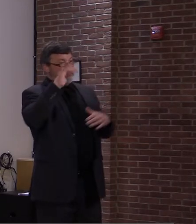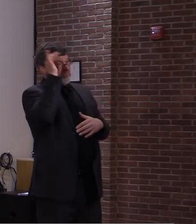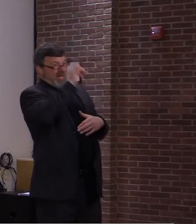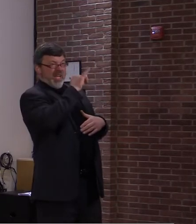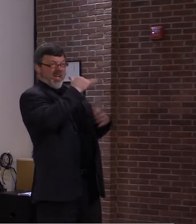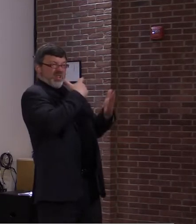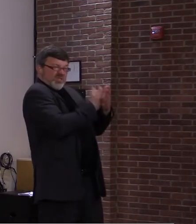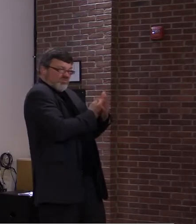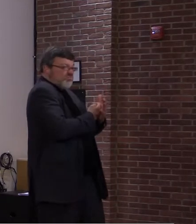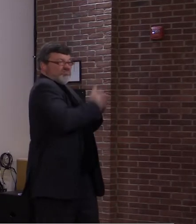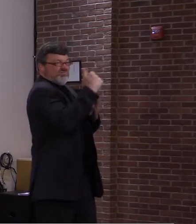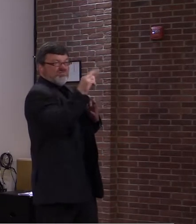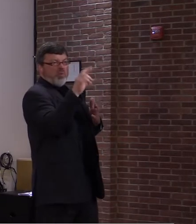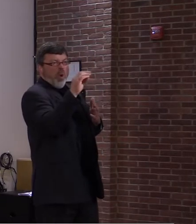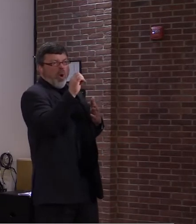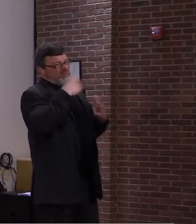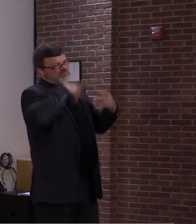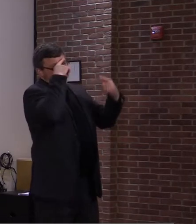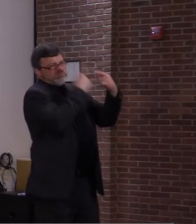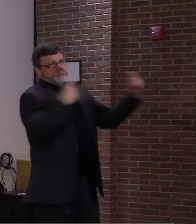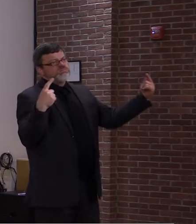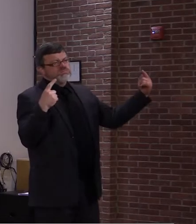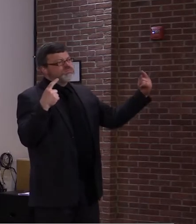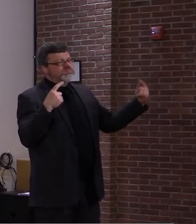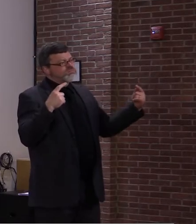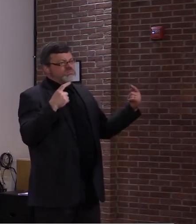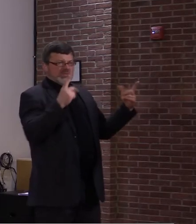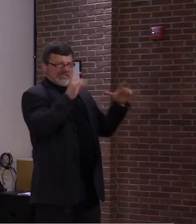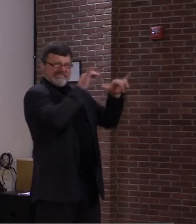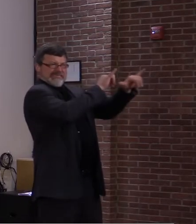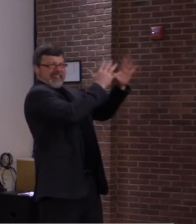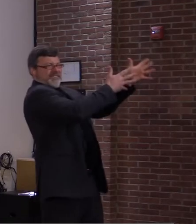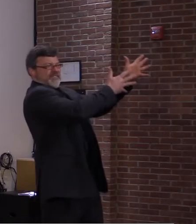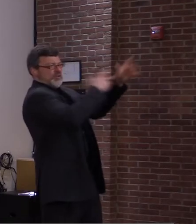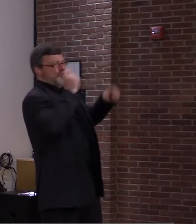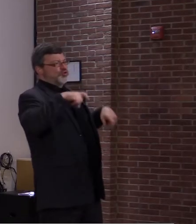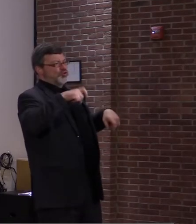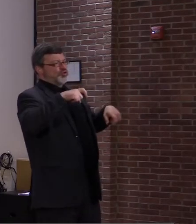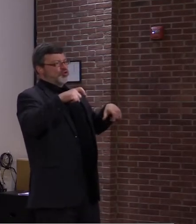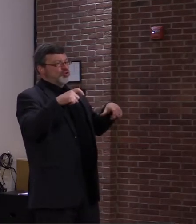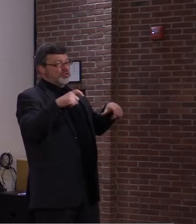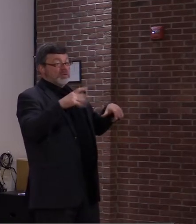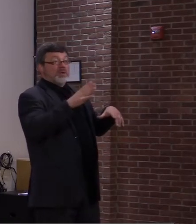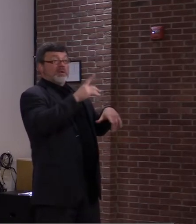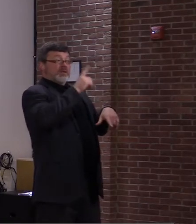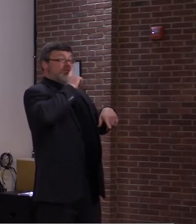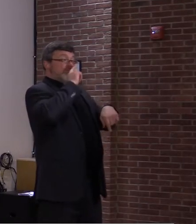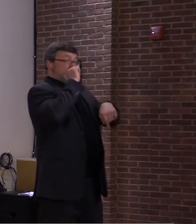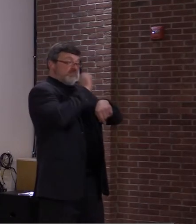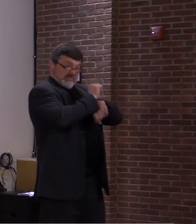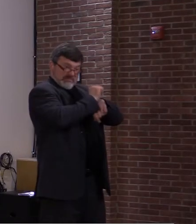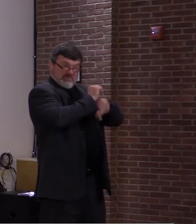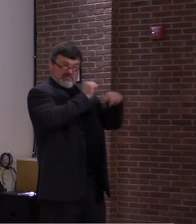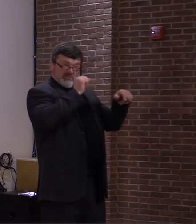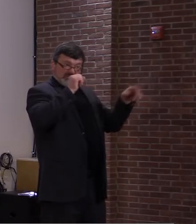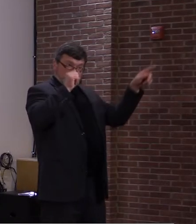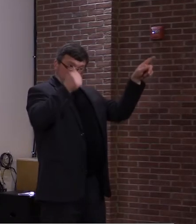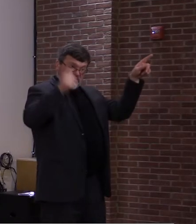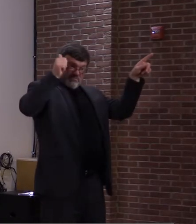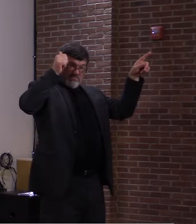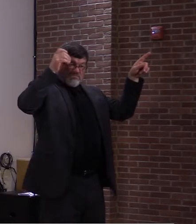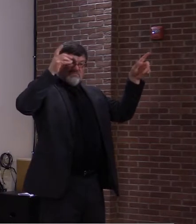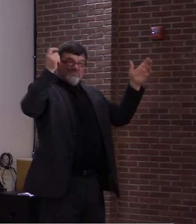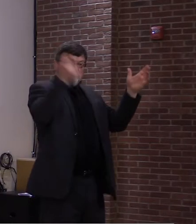So I think this holds true, would be devastating for our